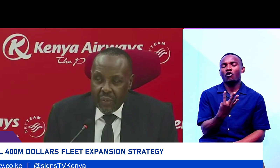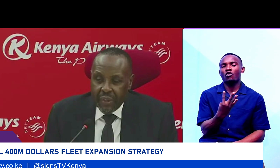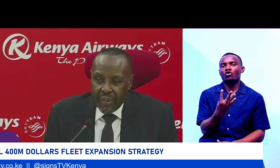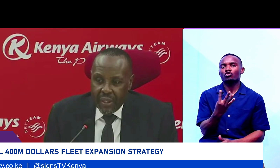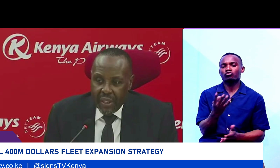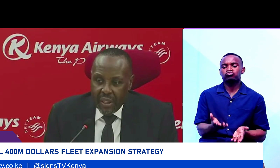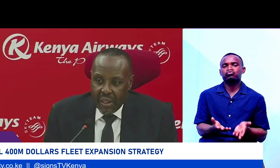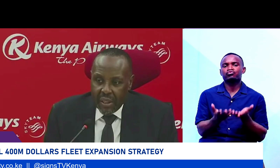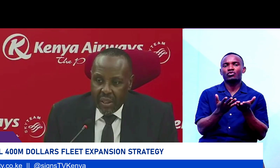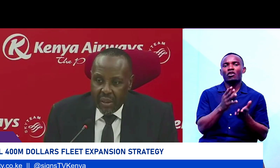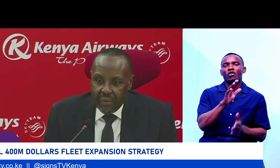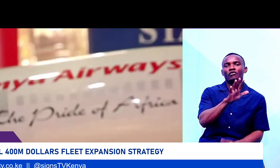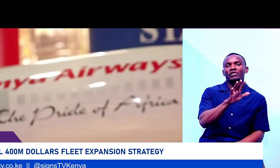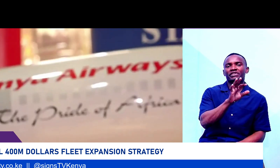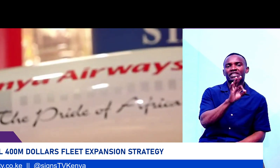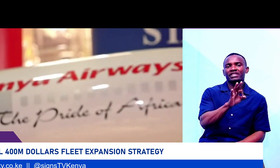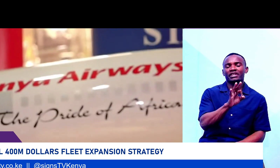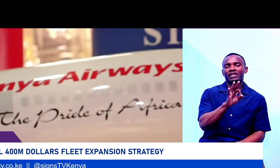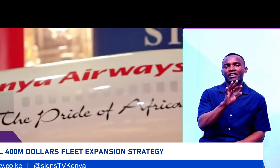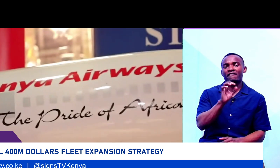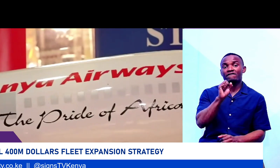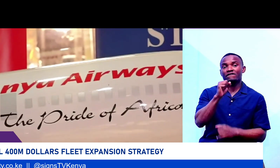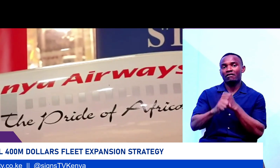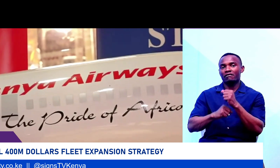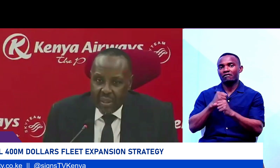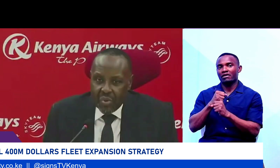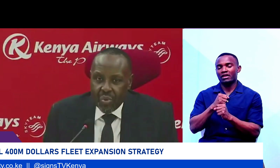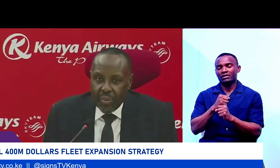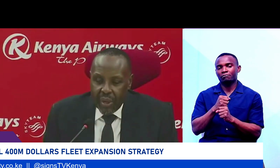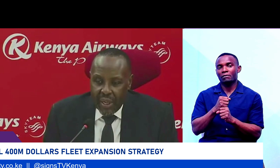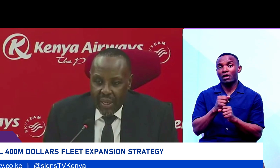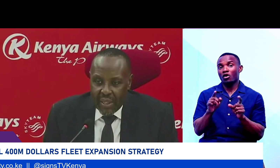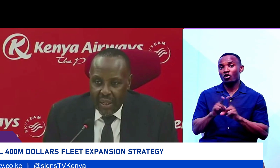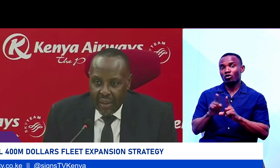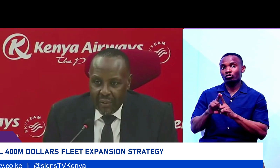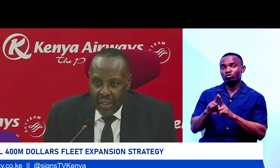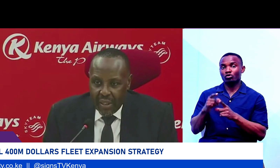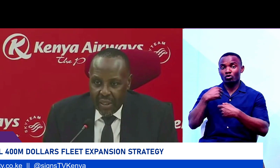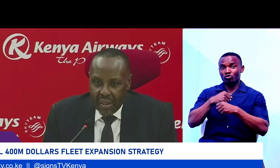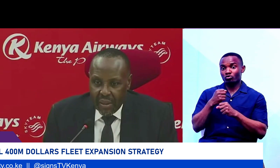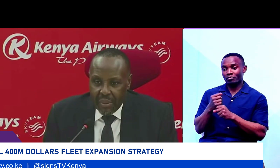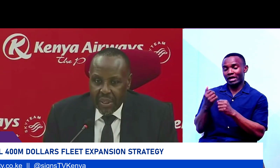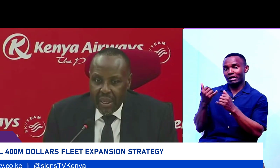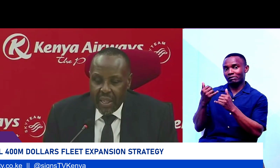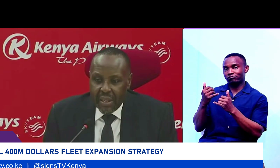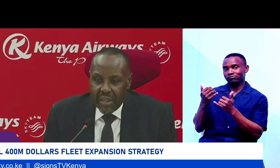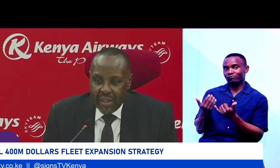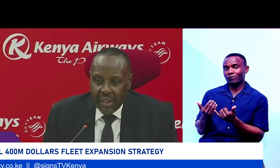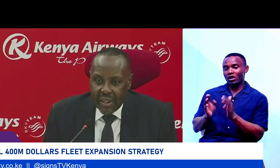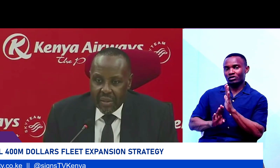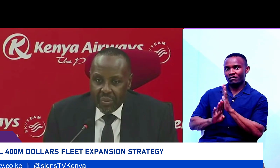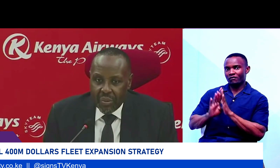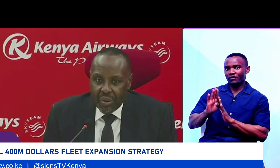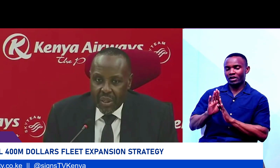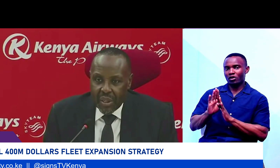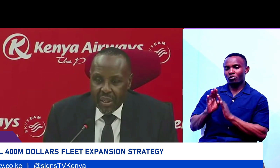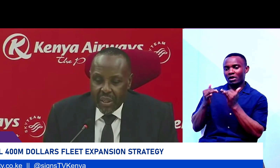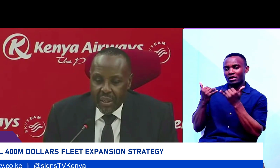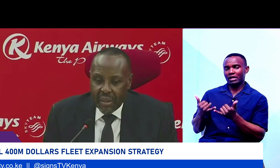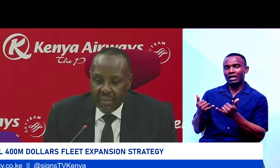53 in 5 years. In addition to that, to modernize the current fleet, particularly the interior, to put,